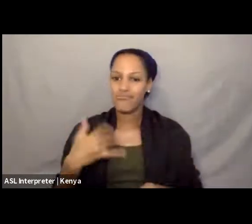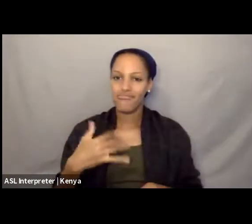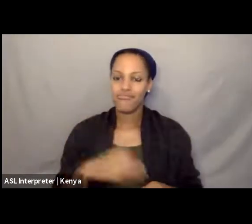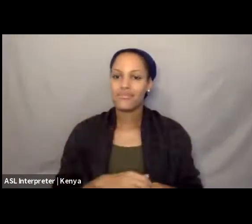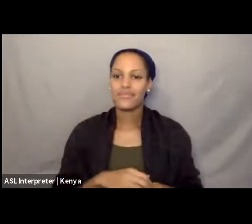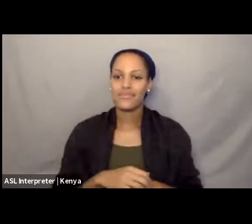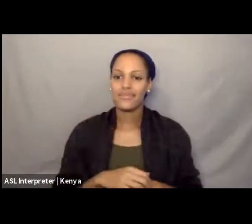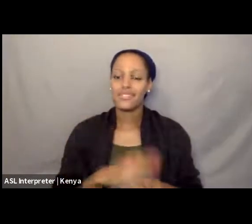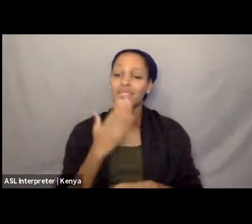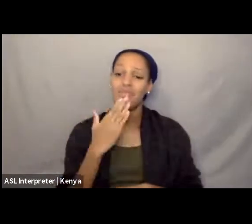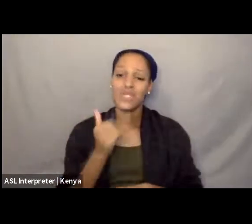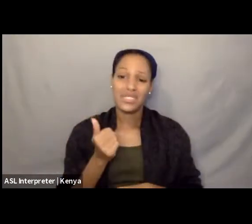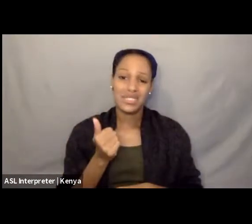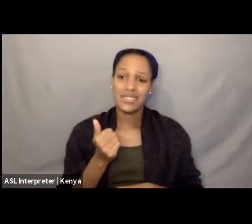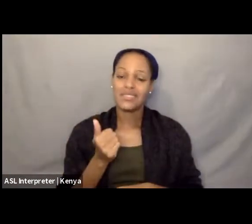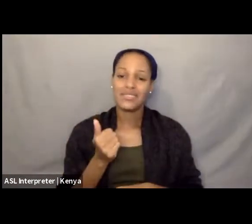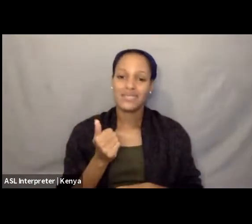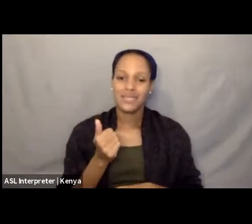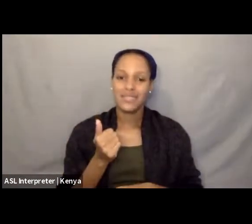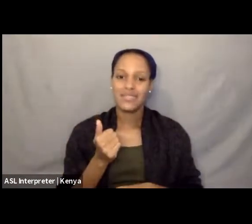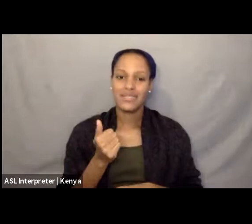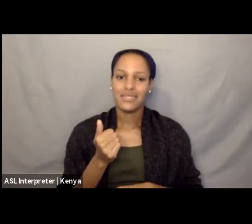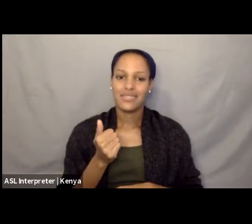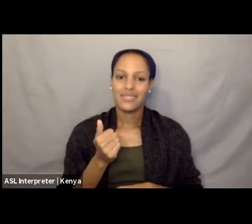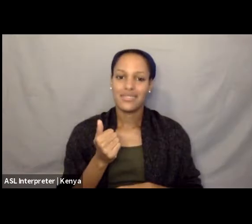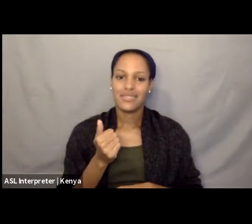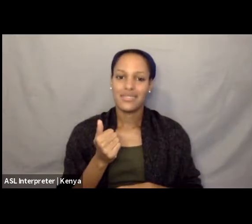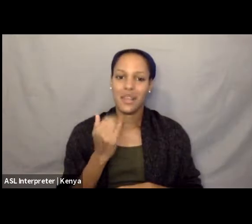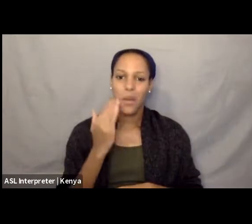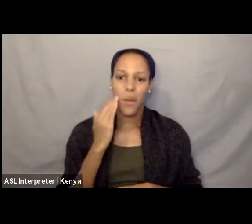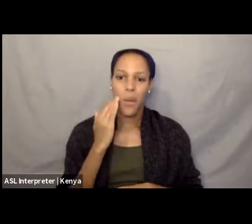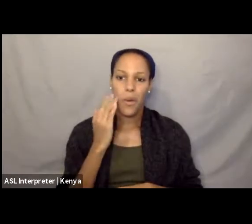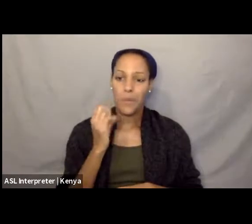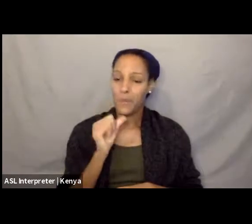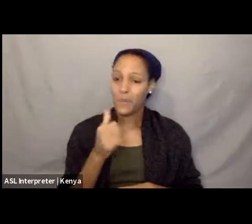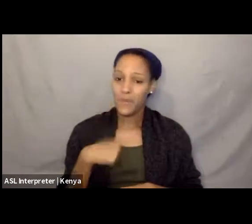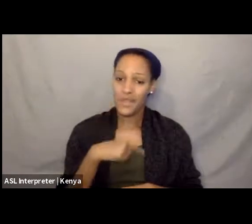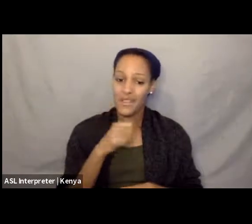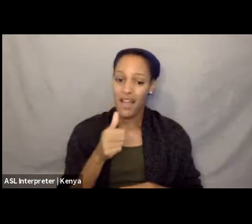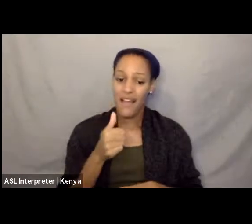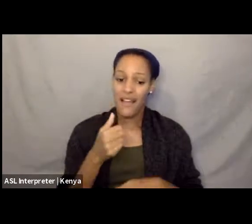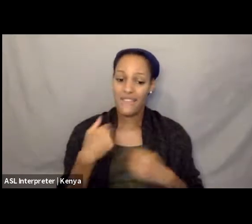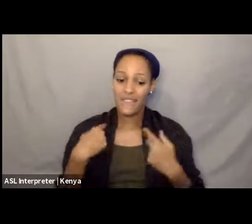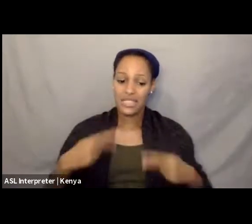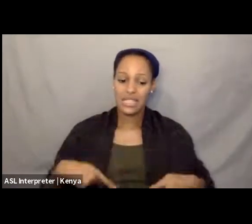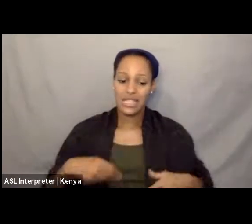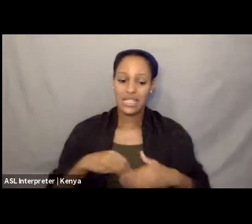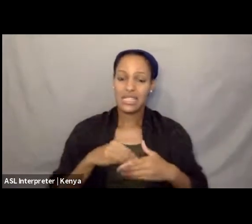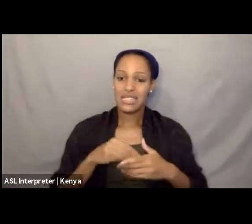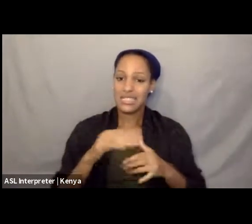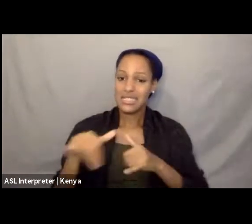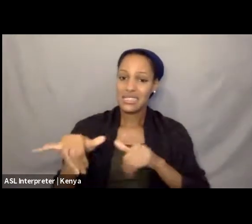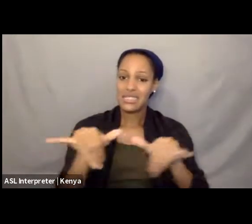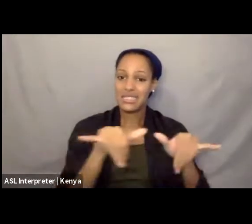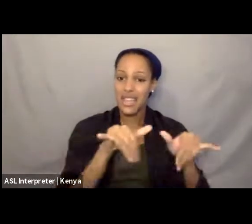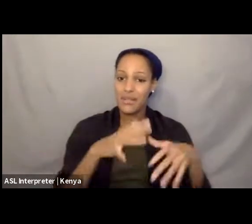And it's sweet, you know, even though we're not like physically in space together, I feel like I've made